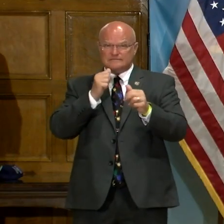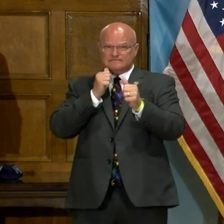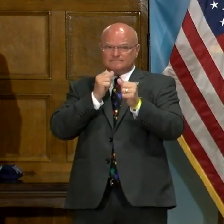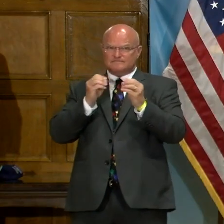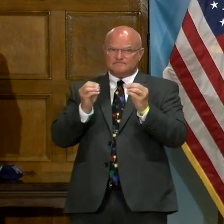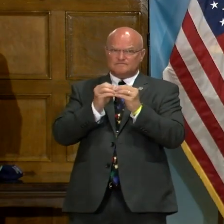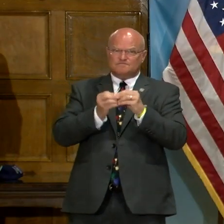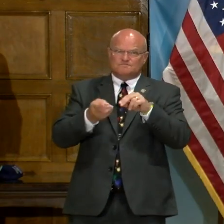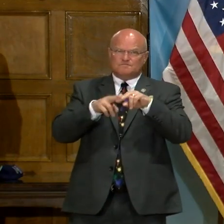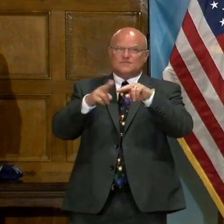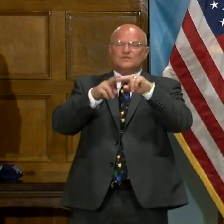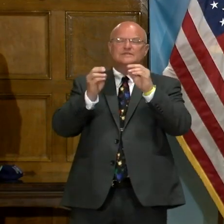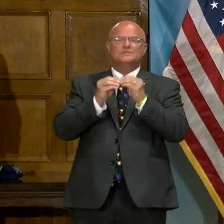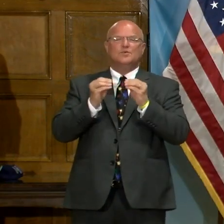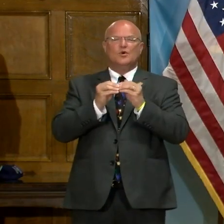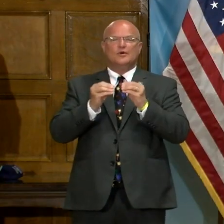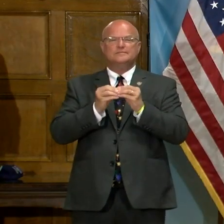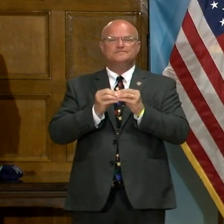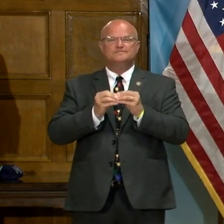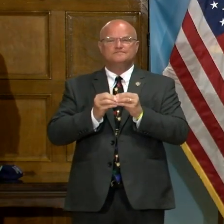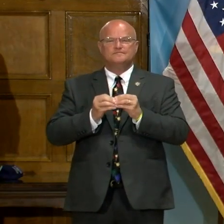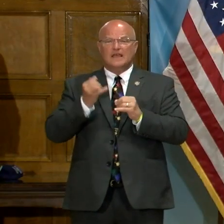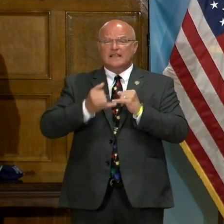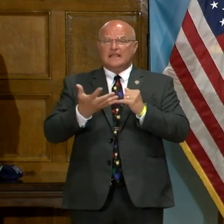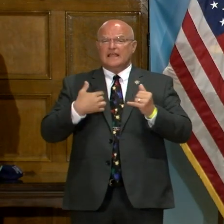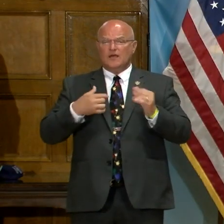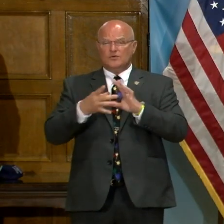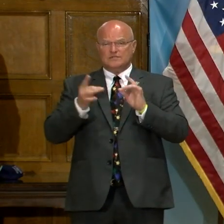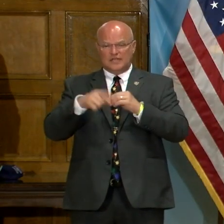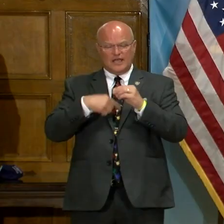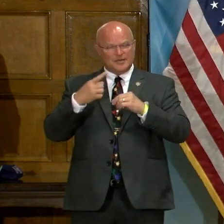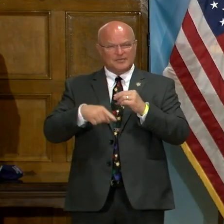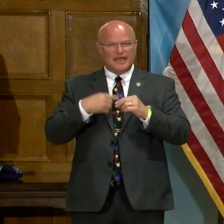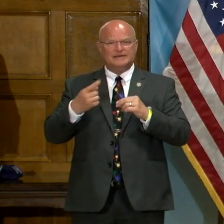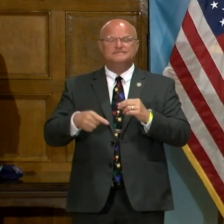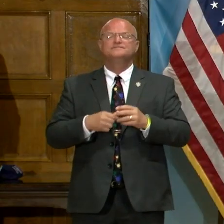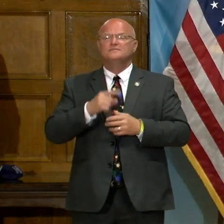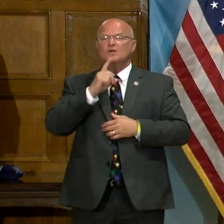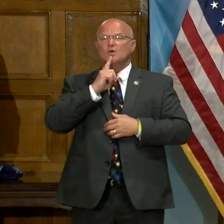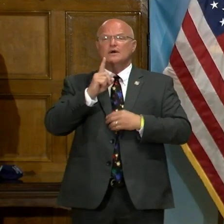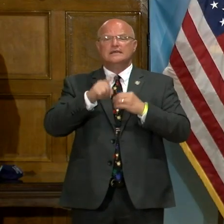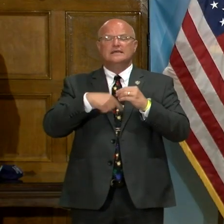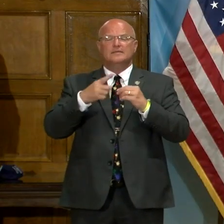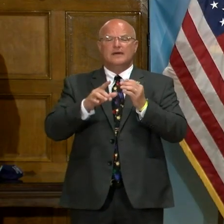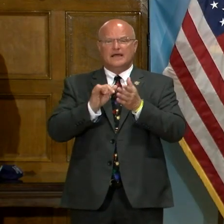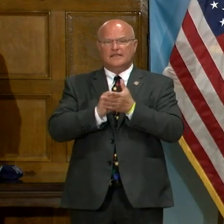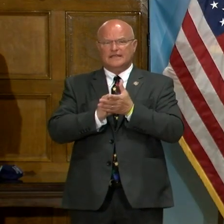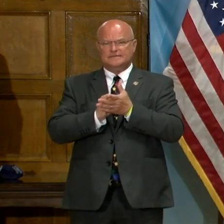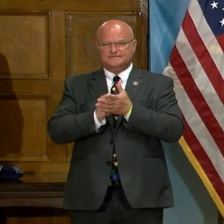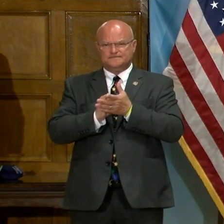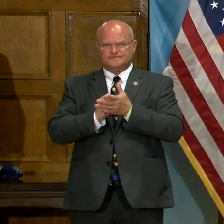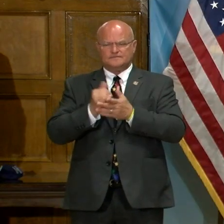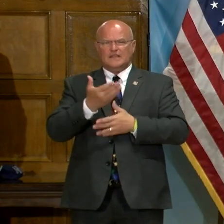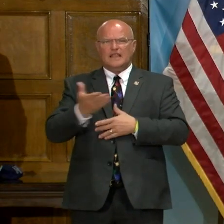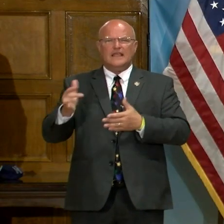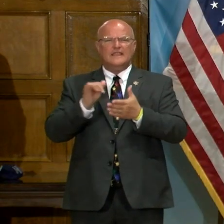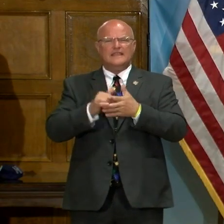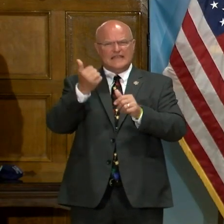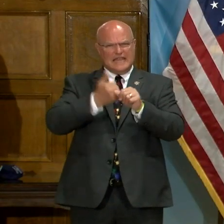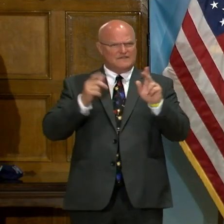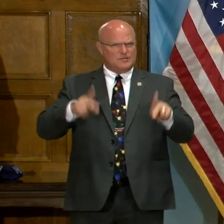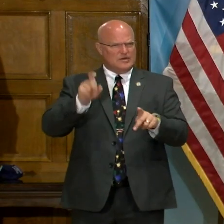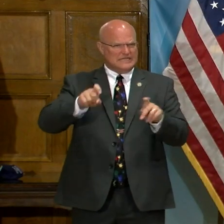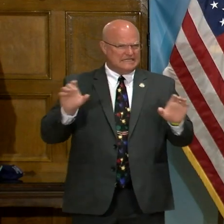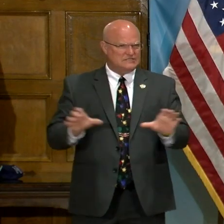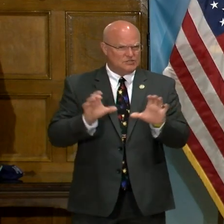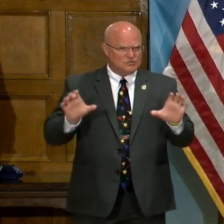accelerate that. The last thing that I wanted to talk about was about the things that each of us